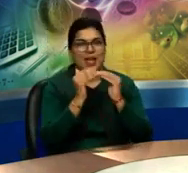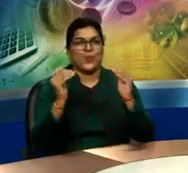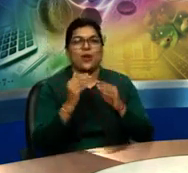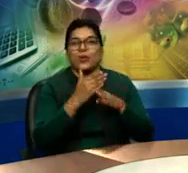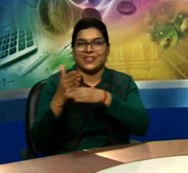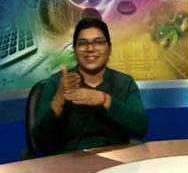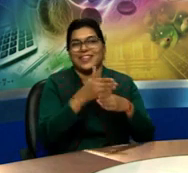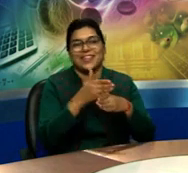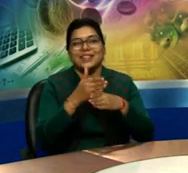in a